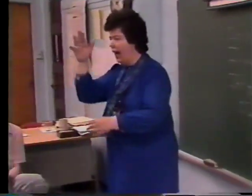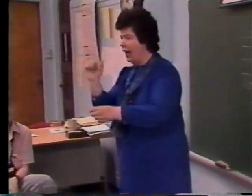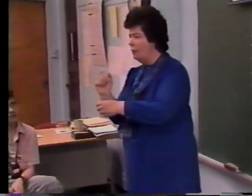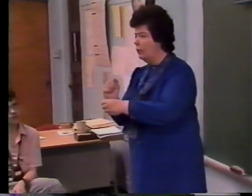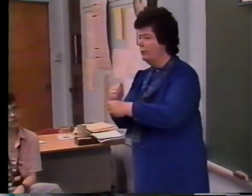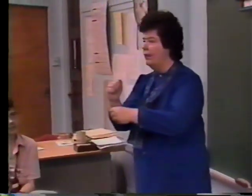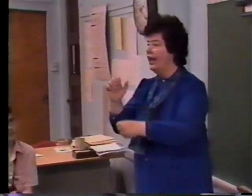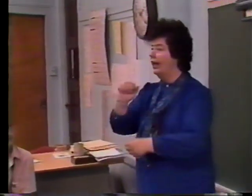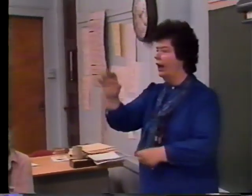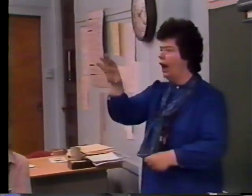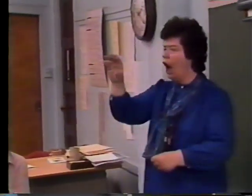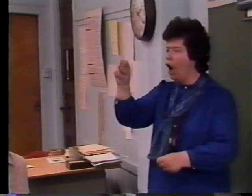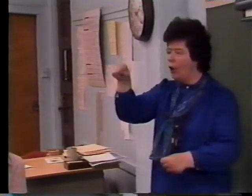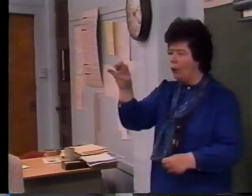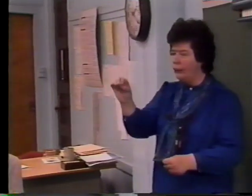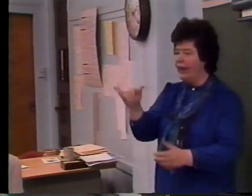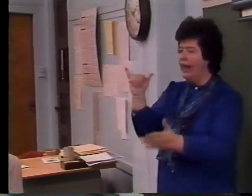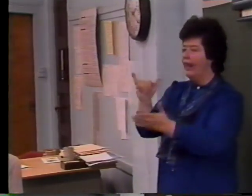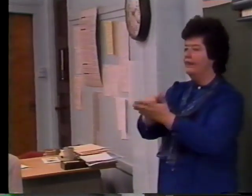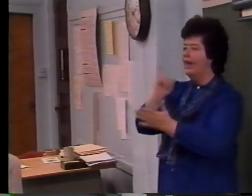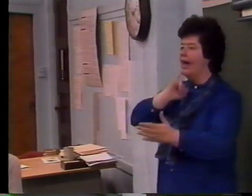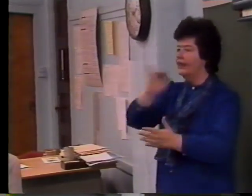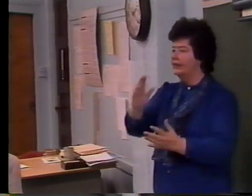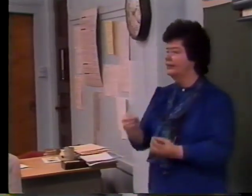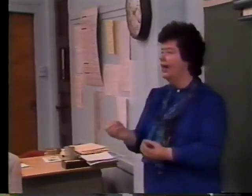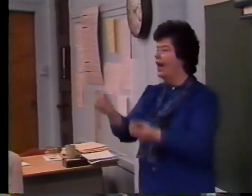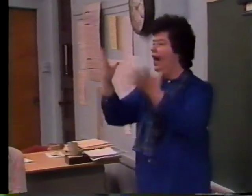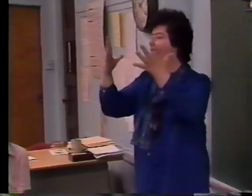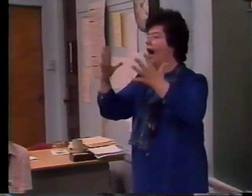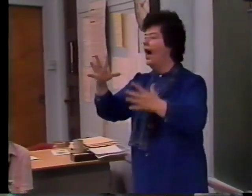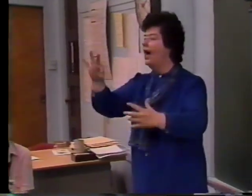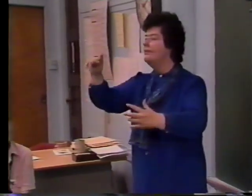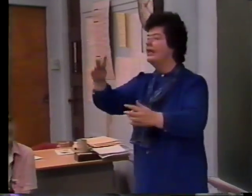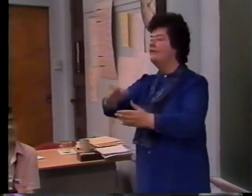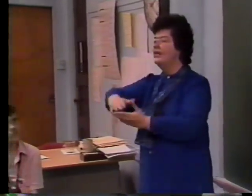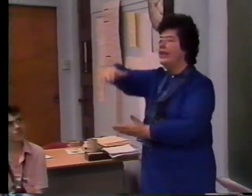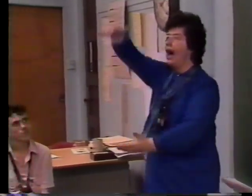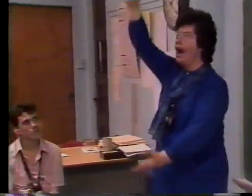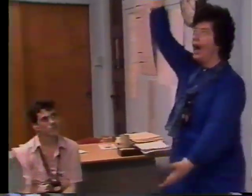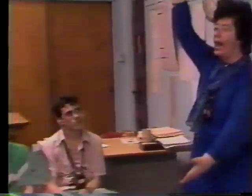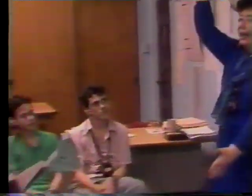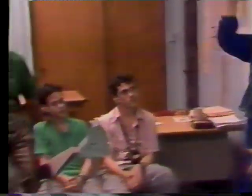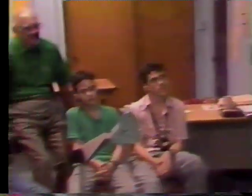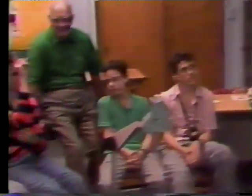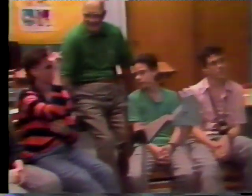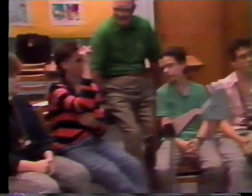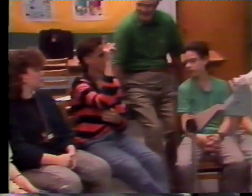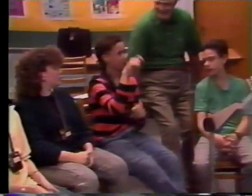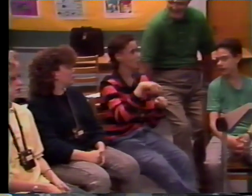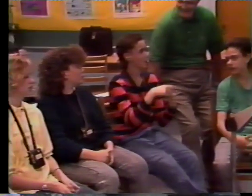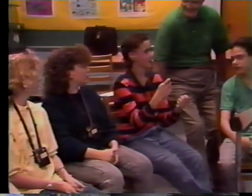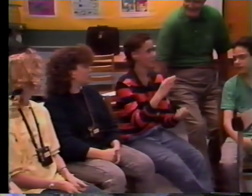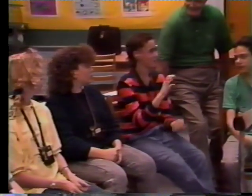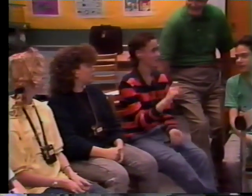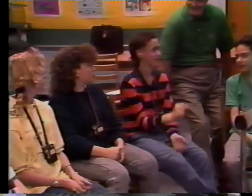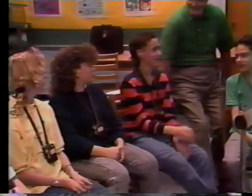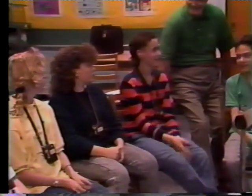I would make a cone that is how many feet high? The record feet.